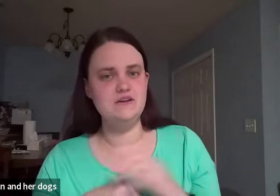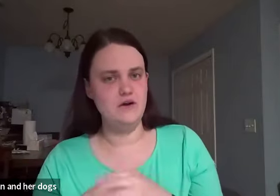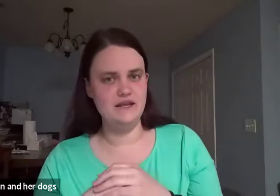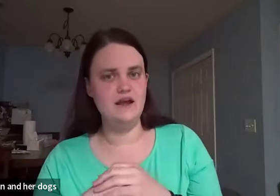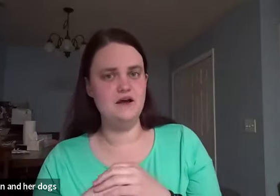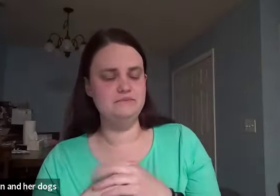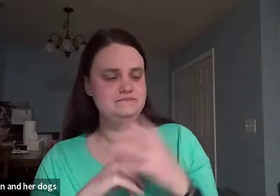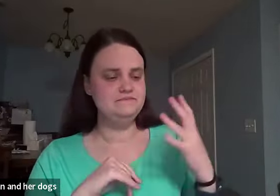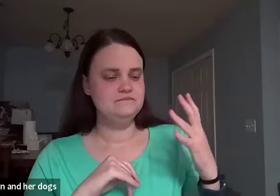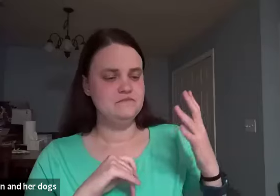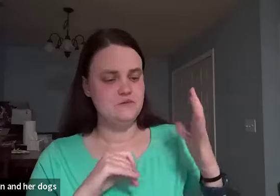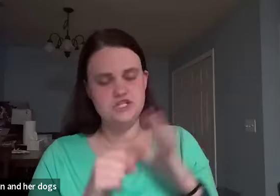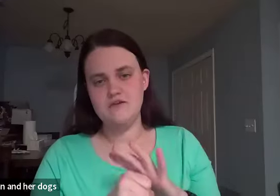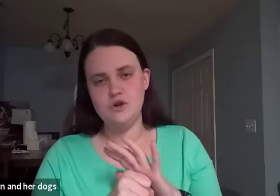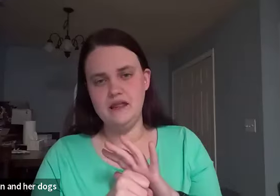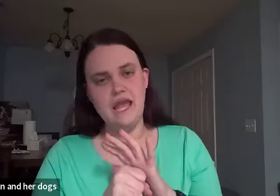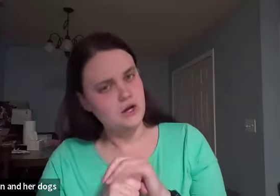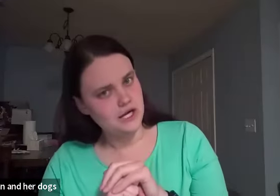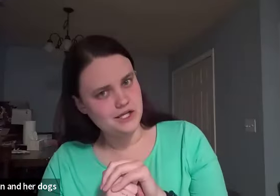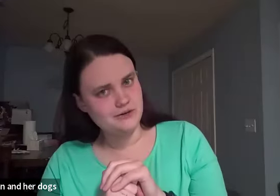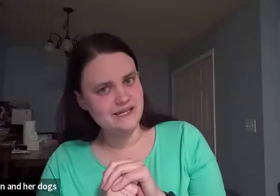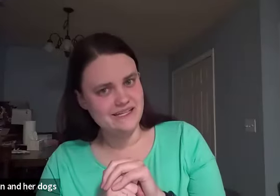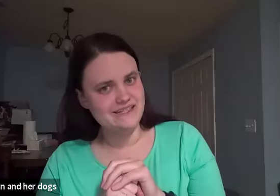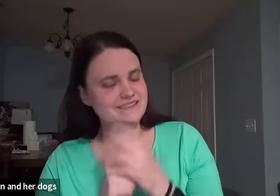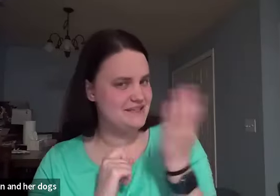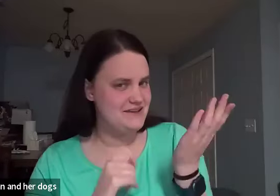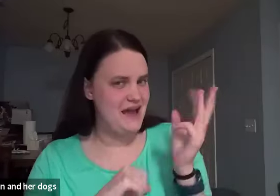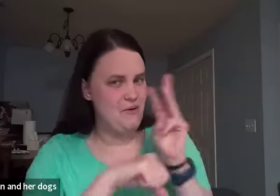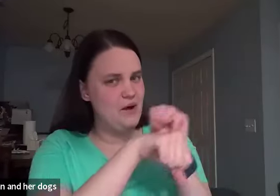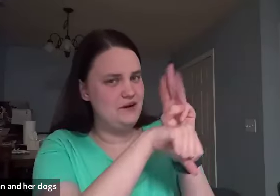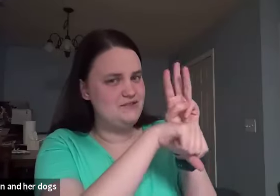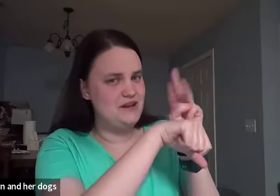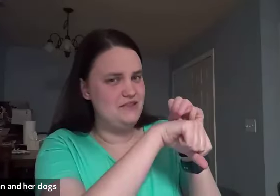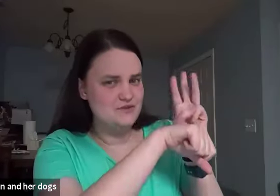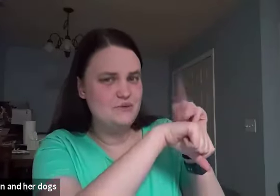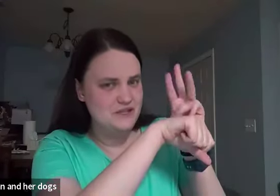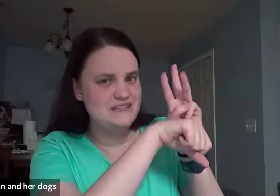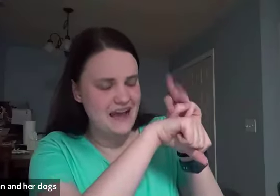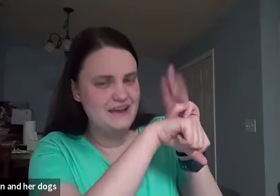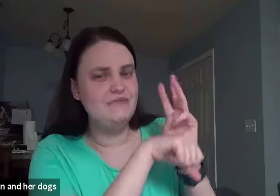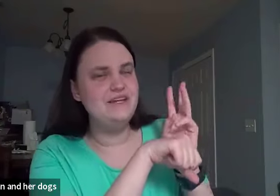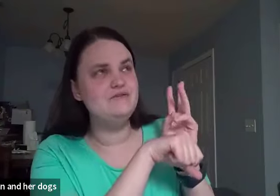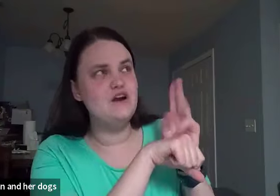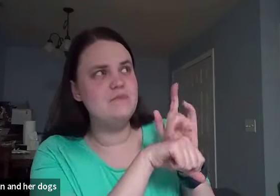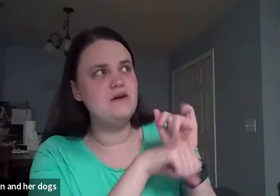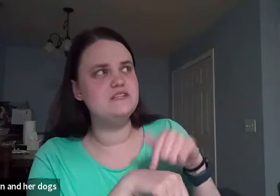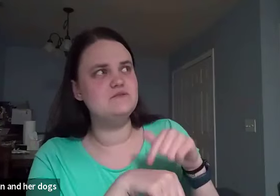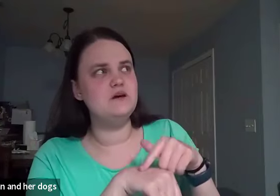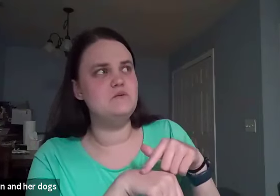depend on it. Whichever like area you are in. And so yeah, Walmart is one of those. And we talk about this one